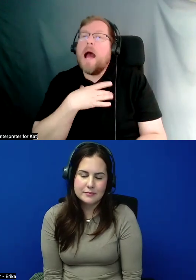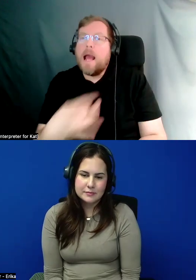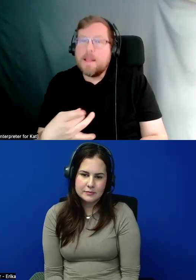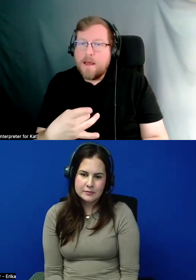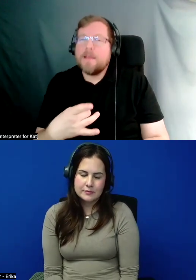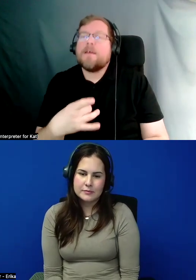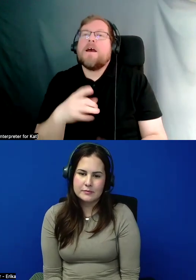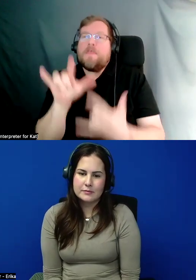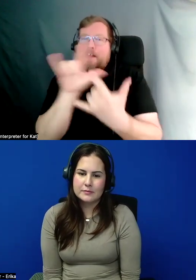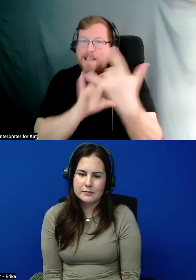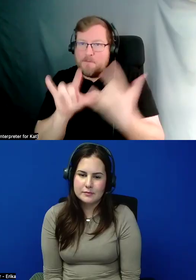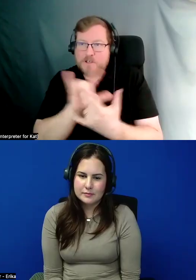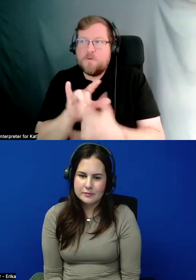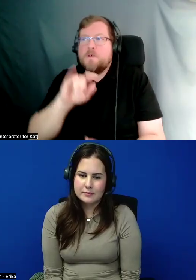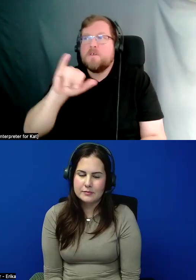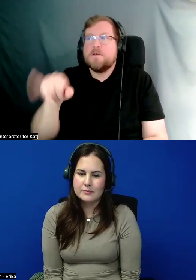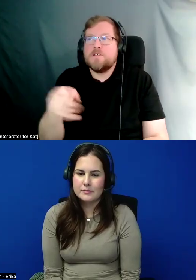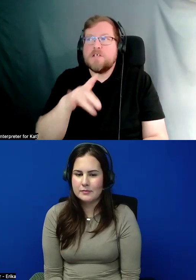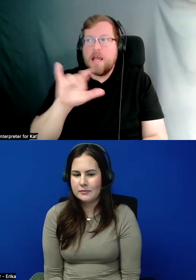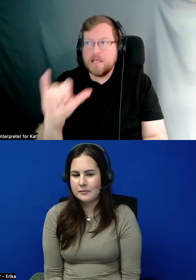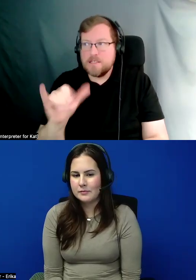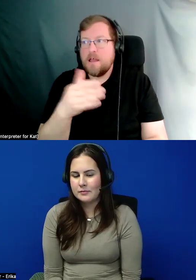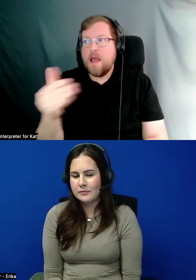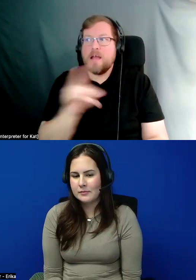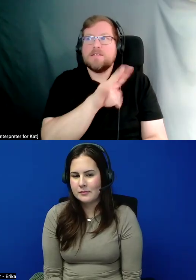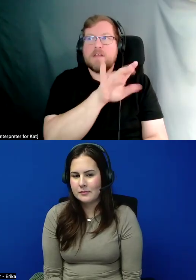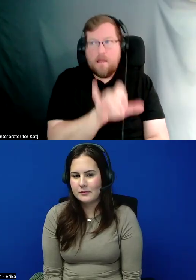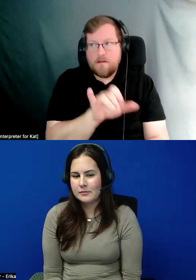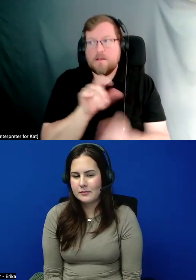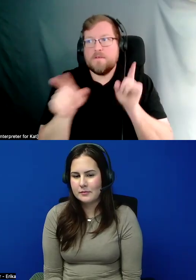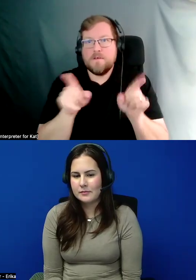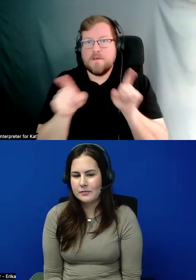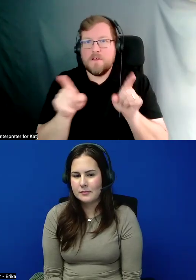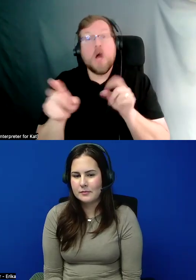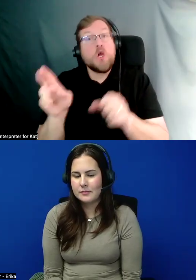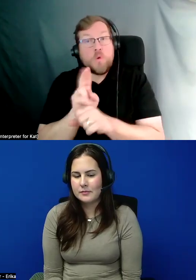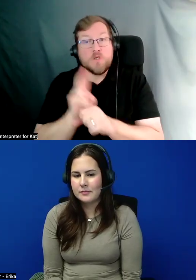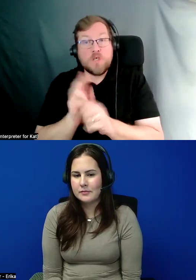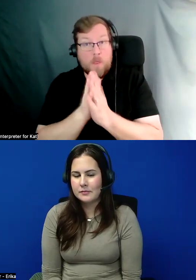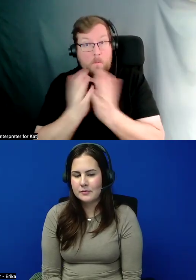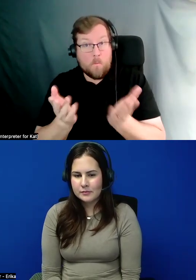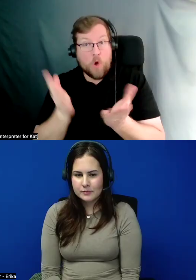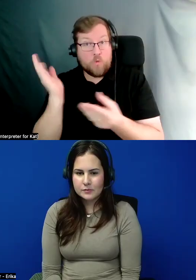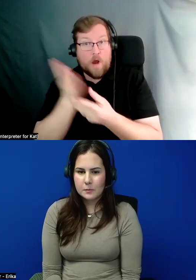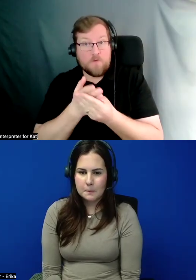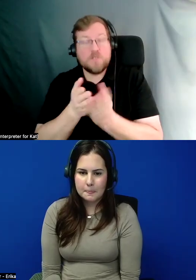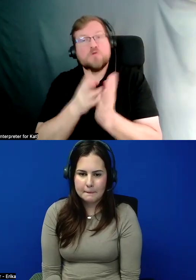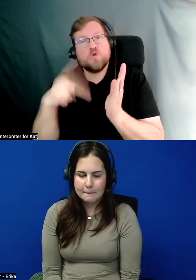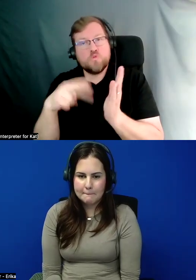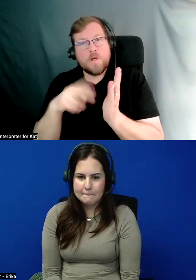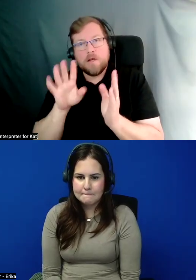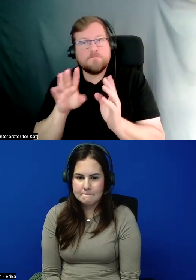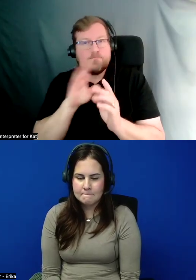Shakespeare and Danny, and I like how she used the book reference. That she read the book, she talk about